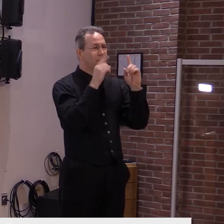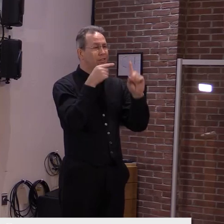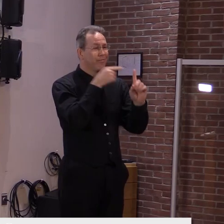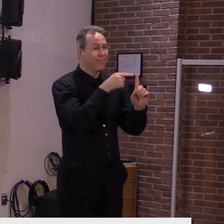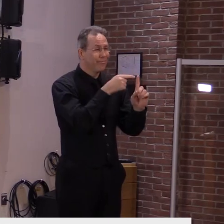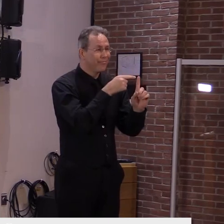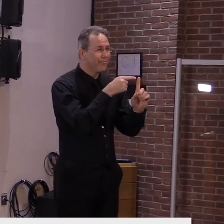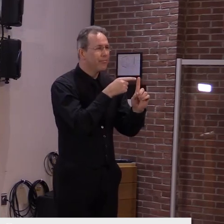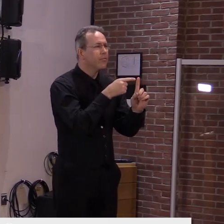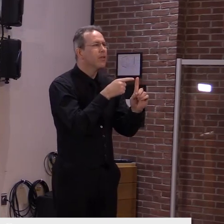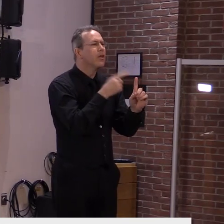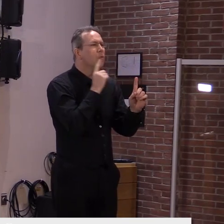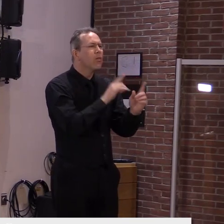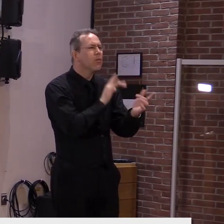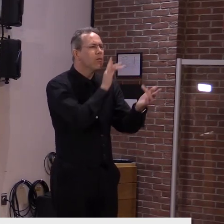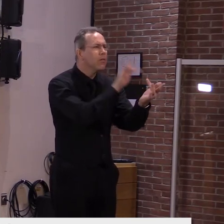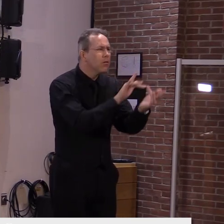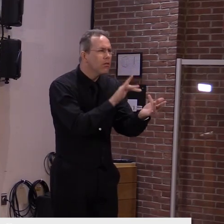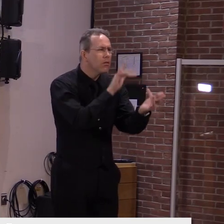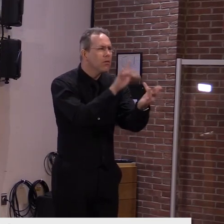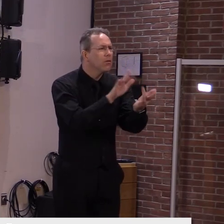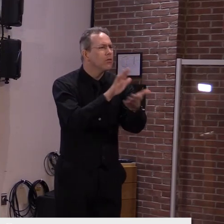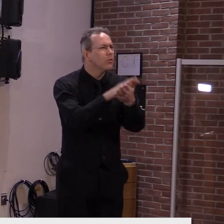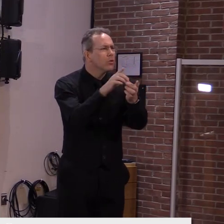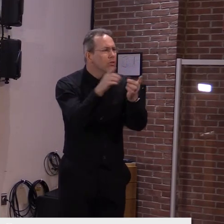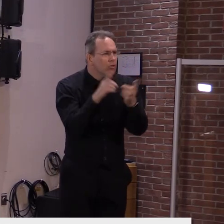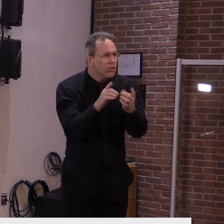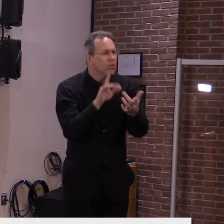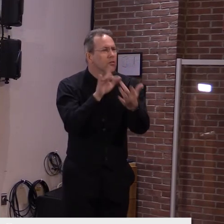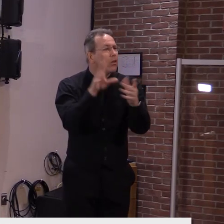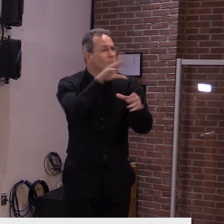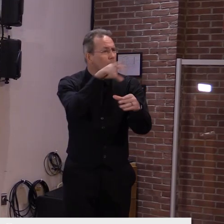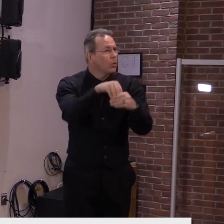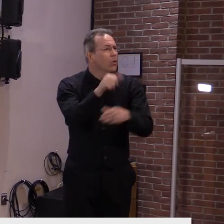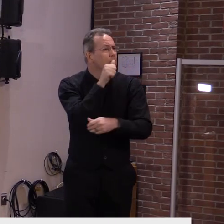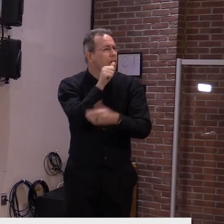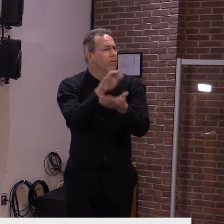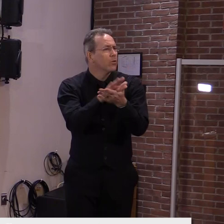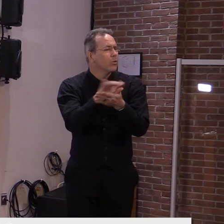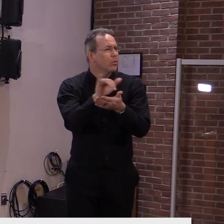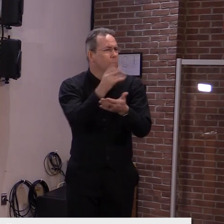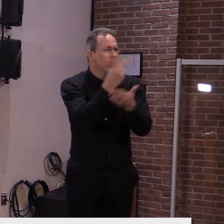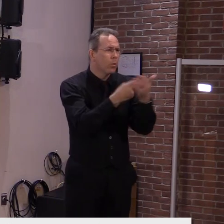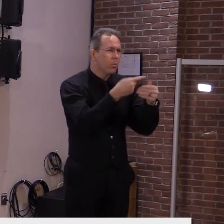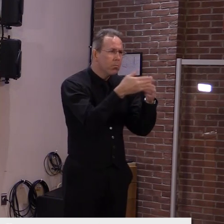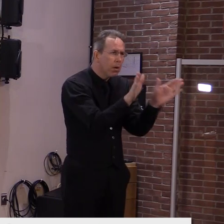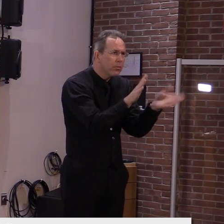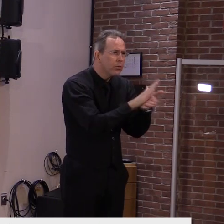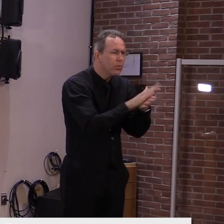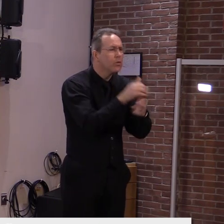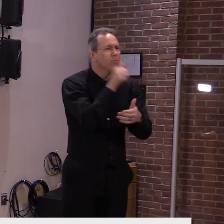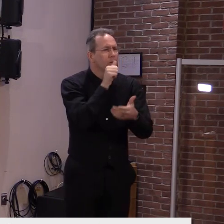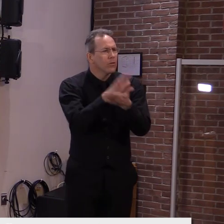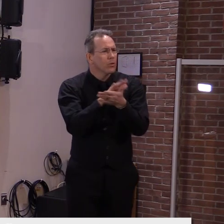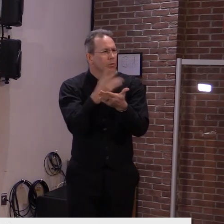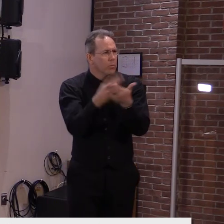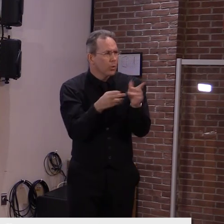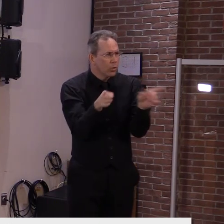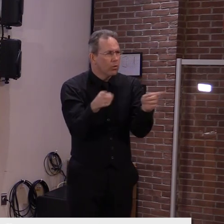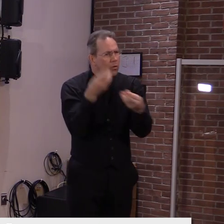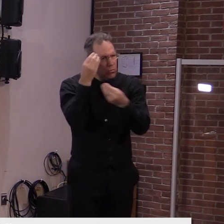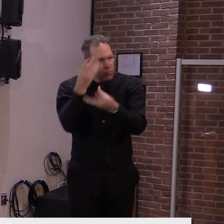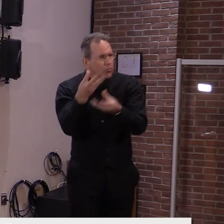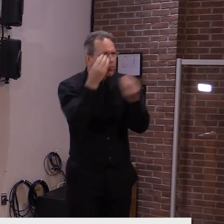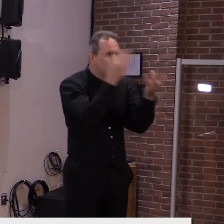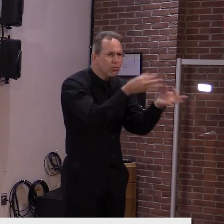to basically give them the information that they need in order to register within a